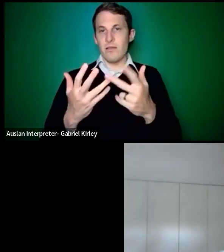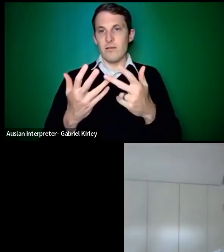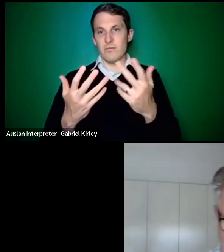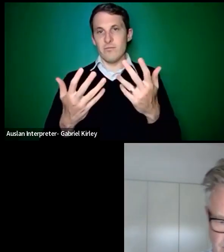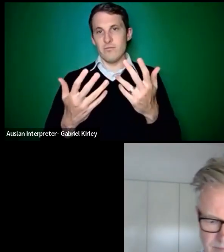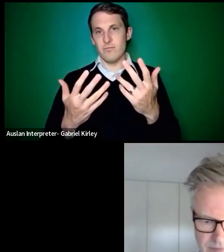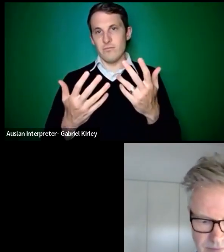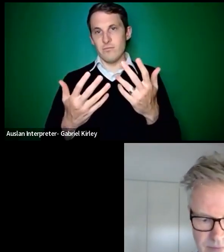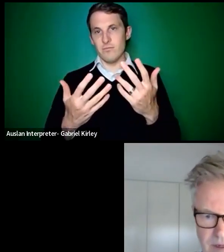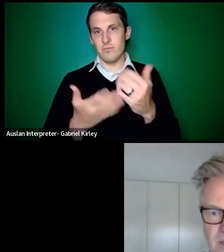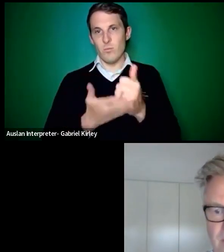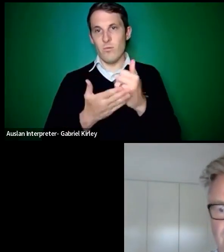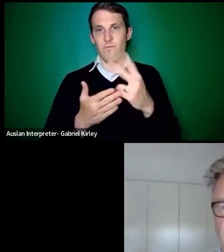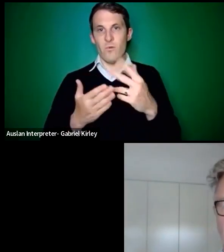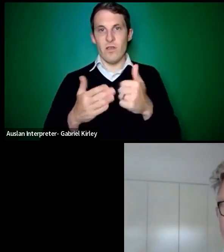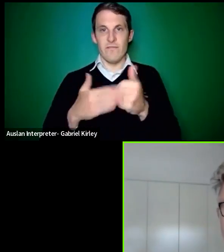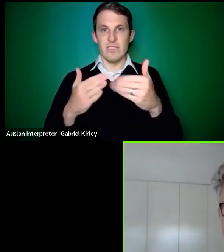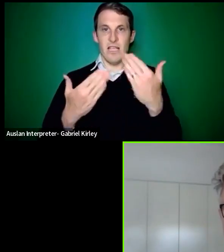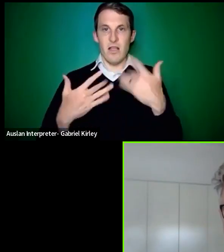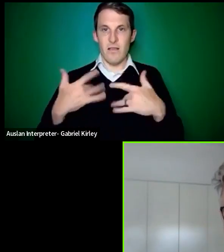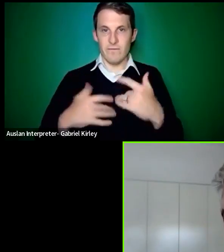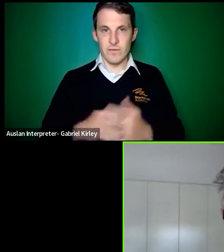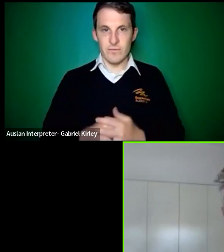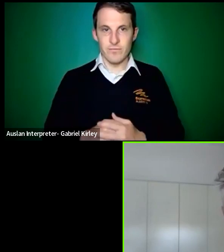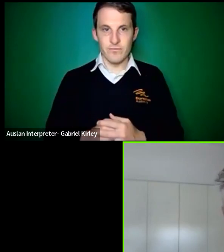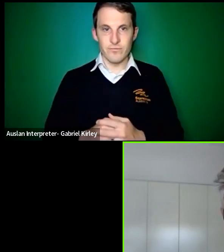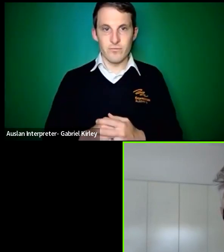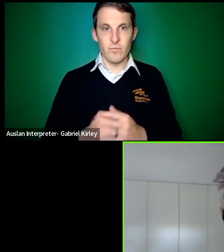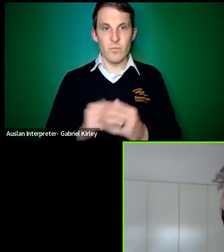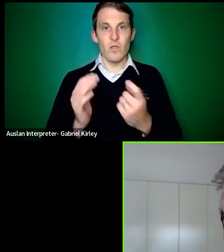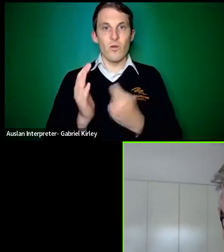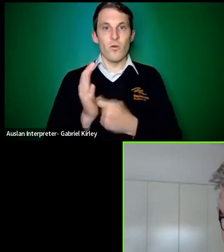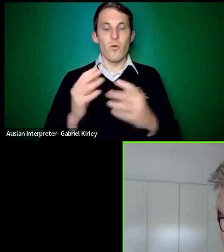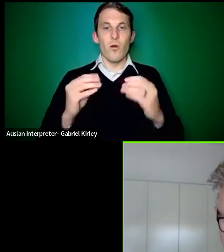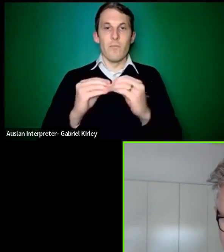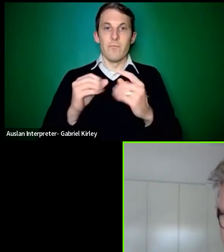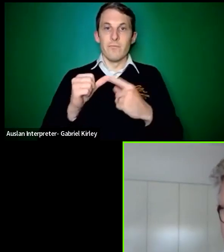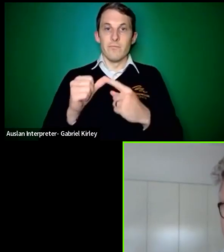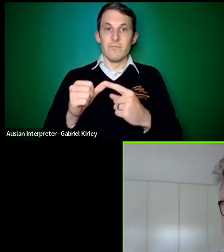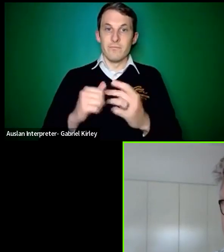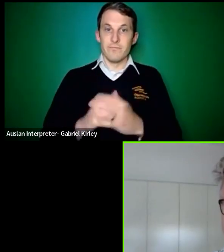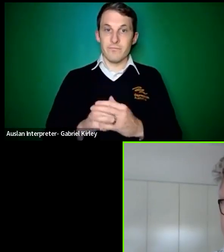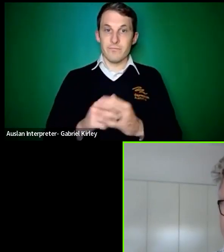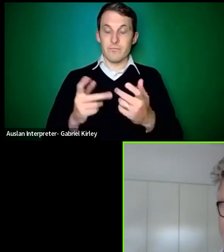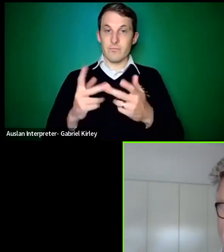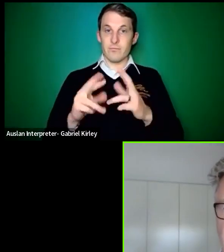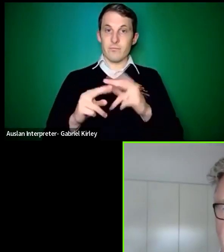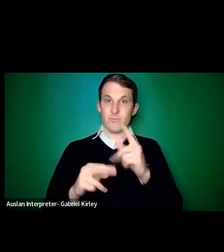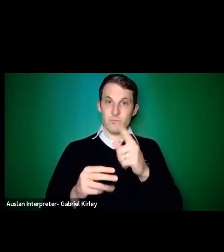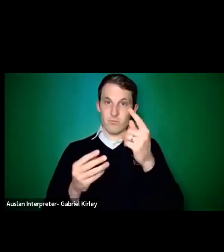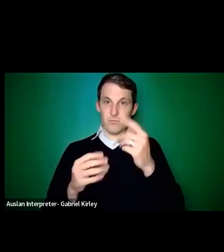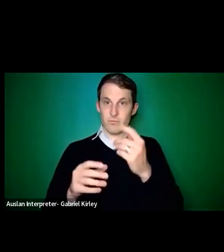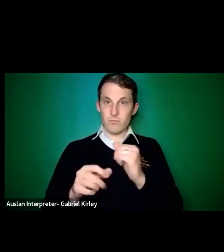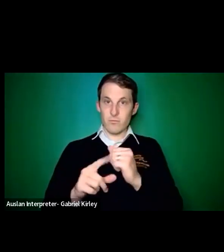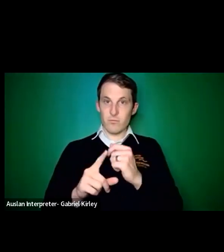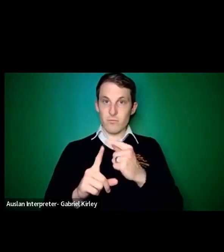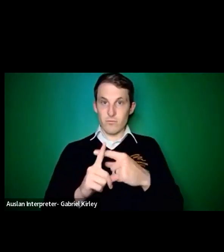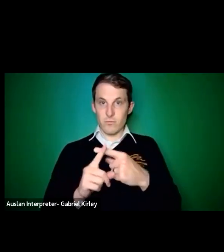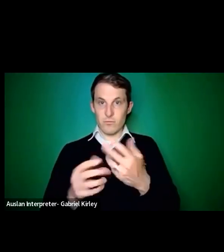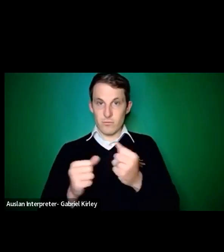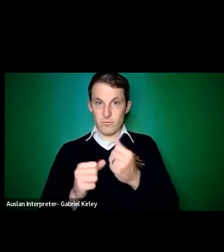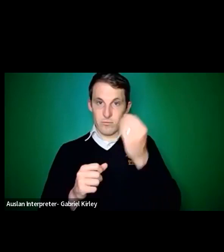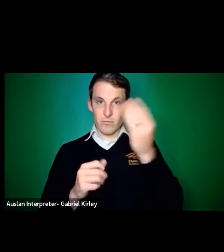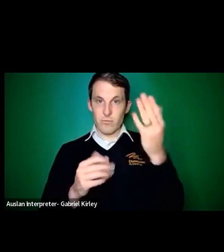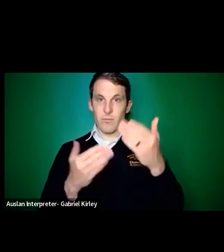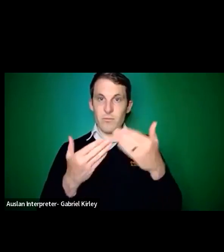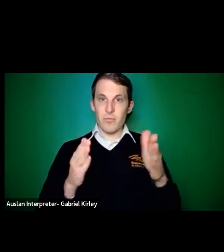needs of daily living? So once your case is notified to the public health unit, it's determined